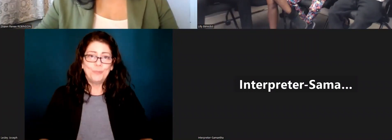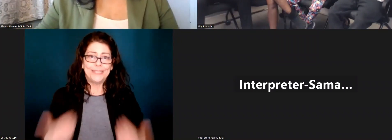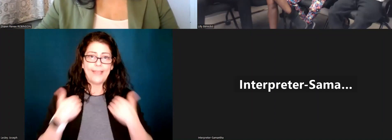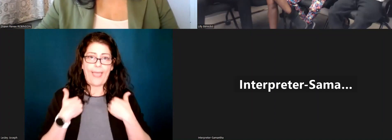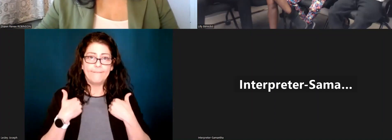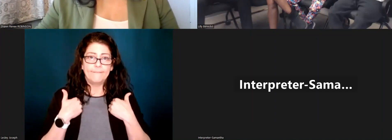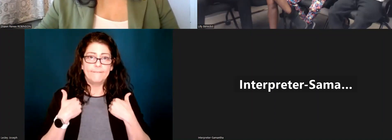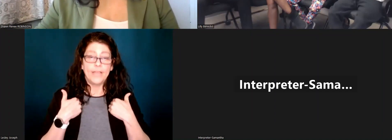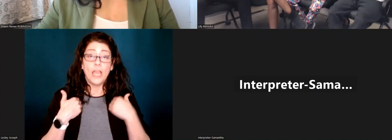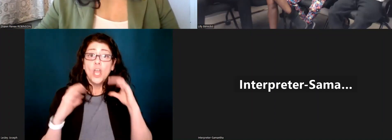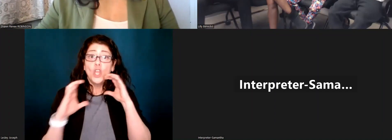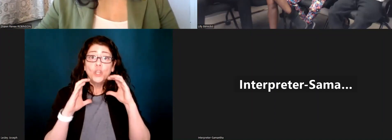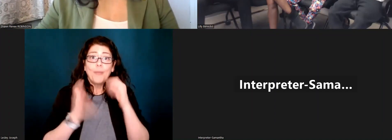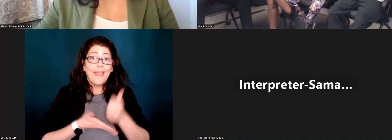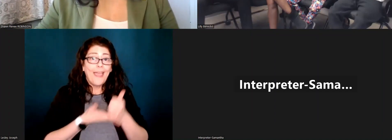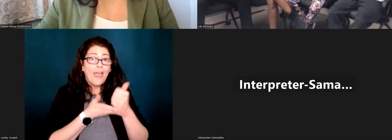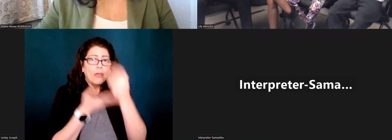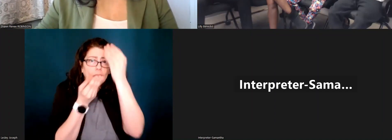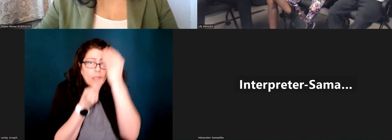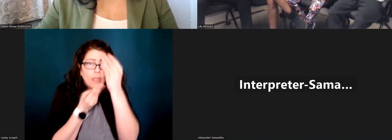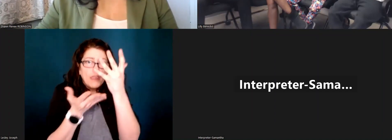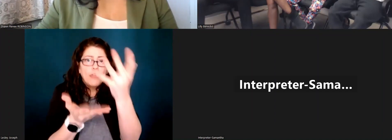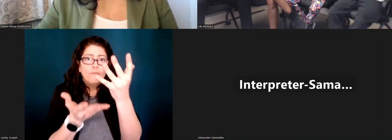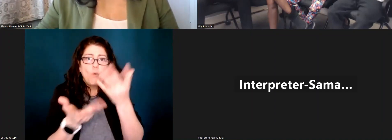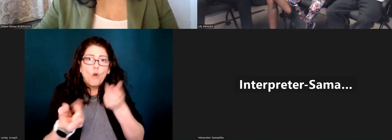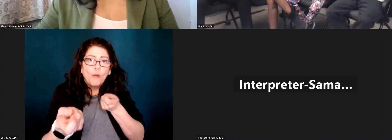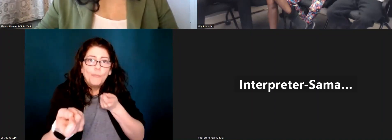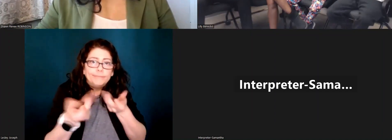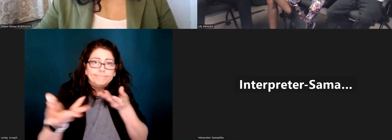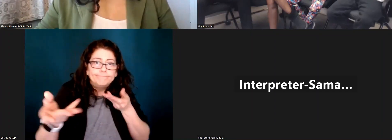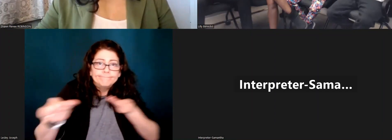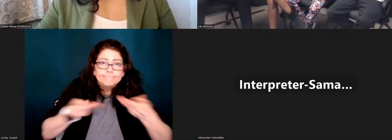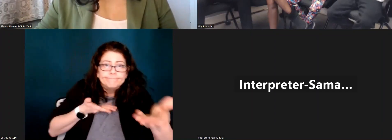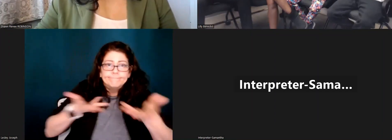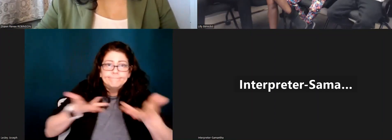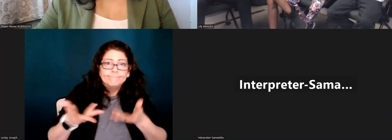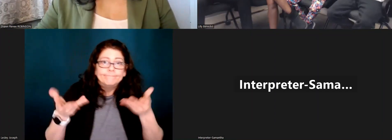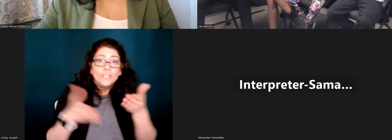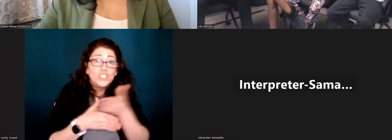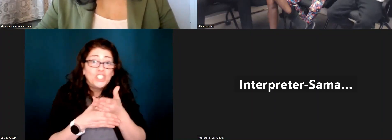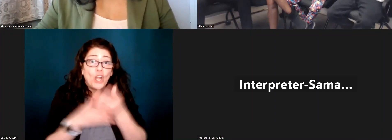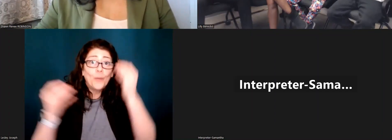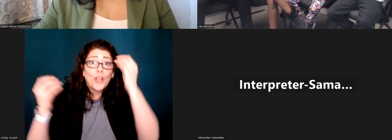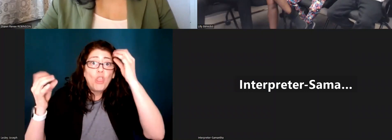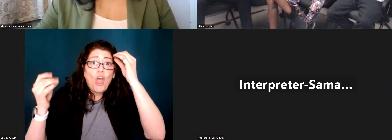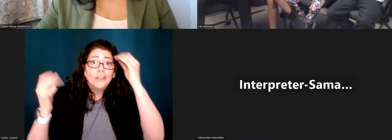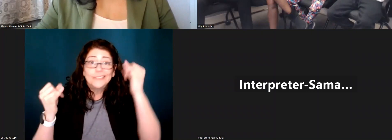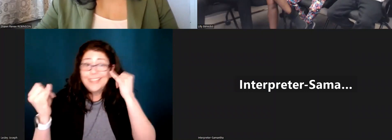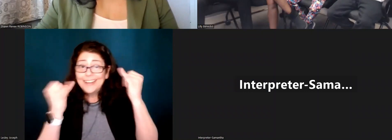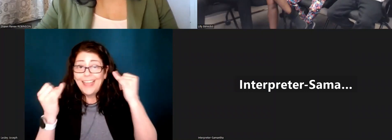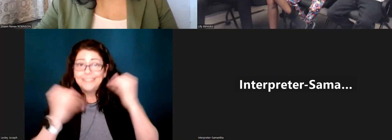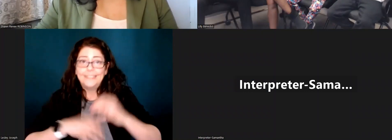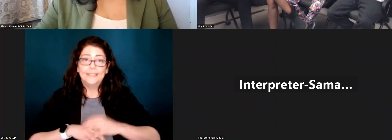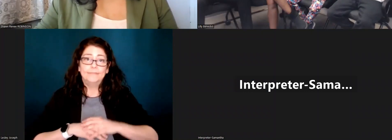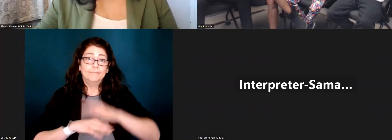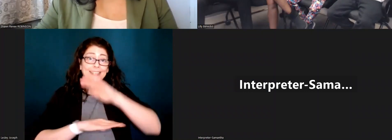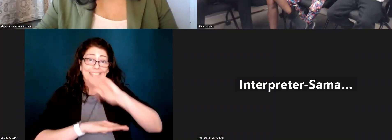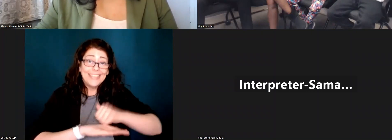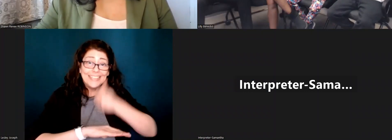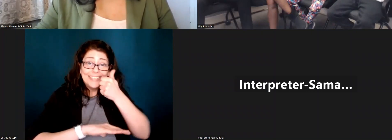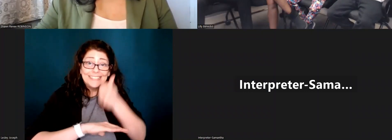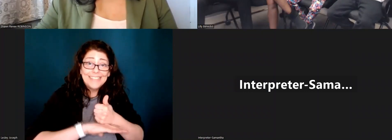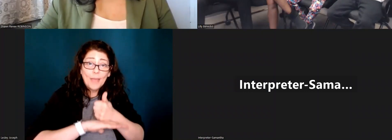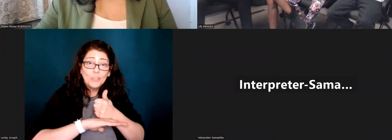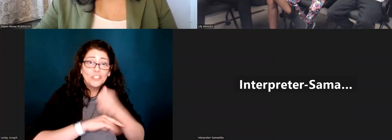helps inform and engage each other through sharing thoughts and ideas and establishing and building